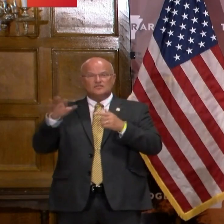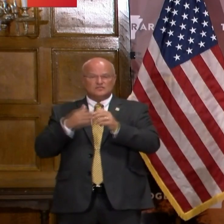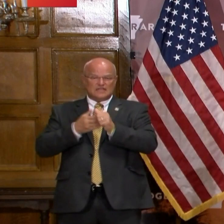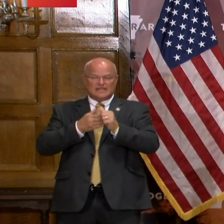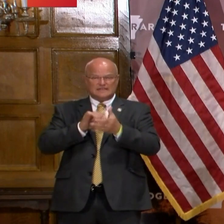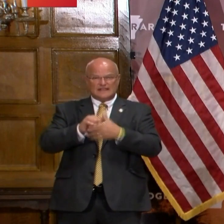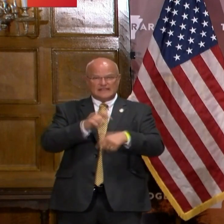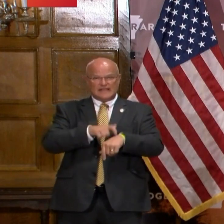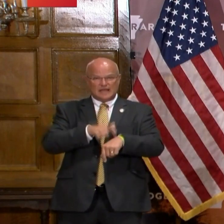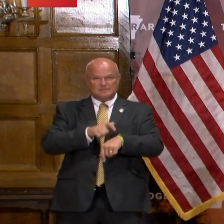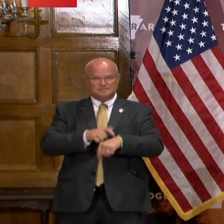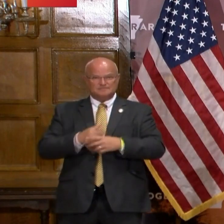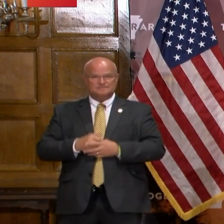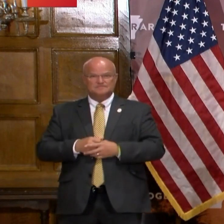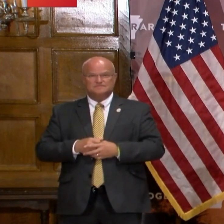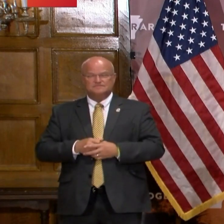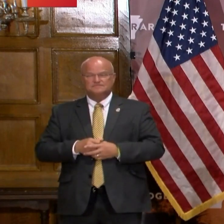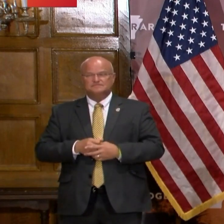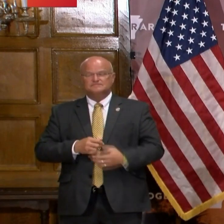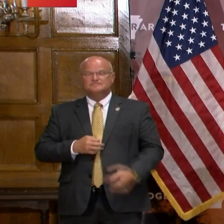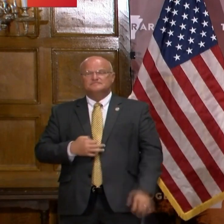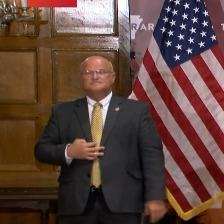time?